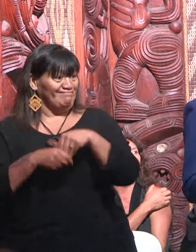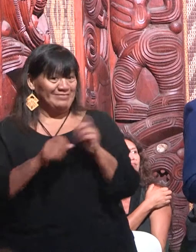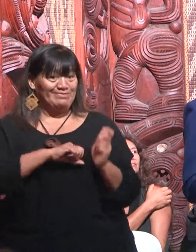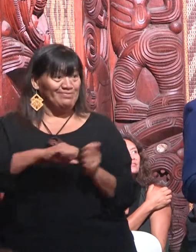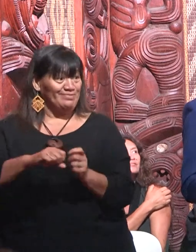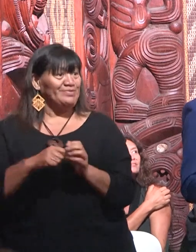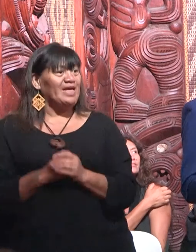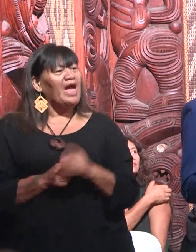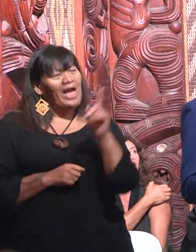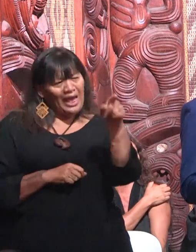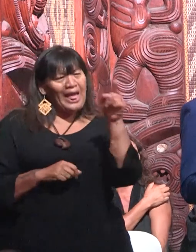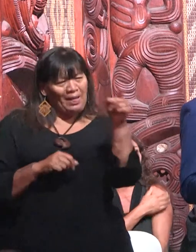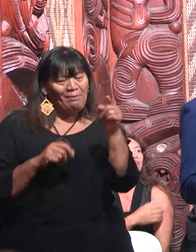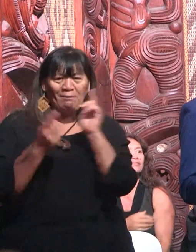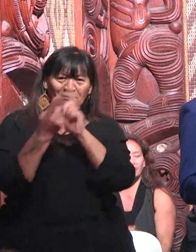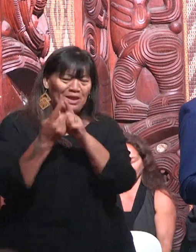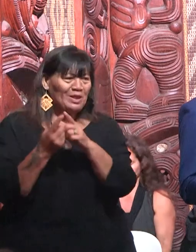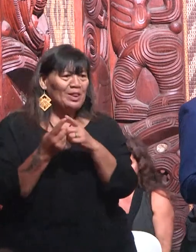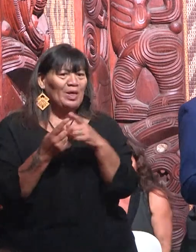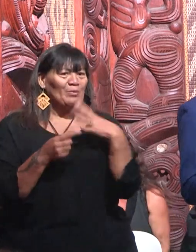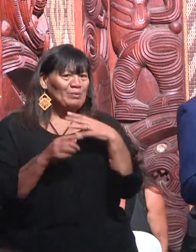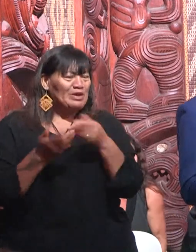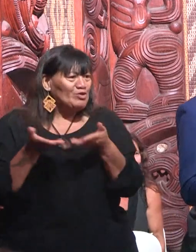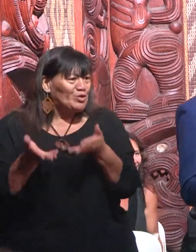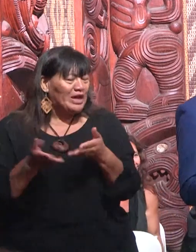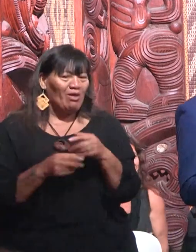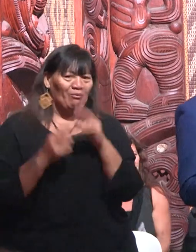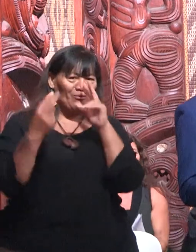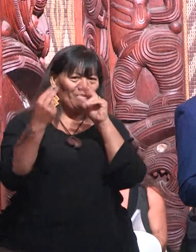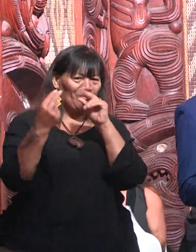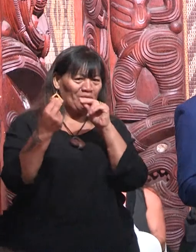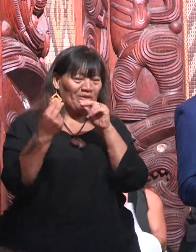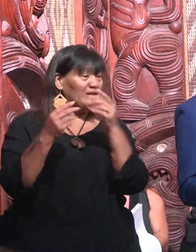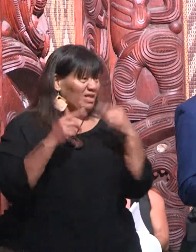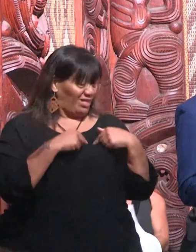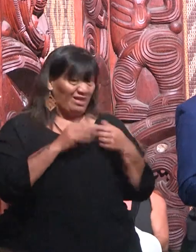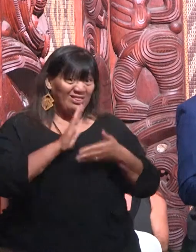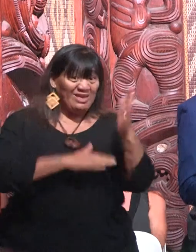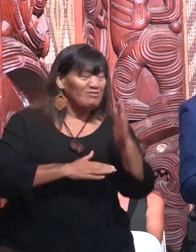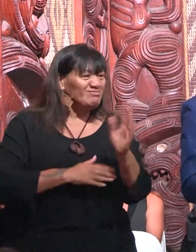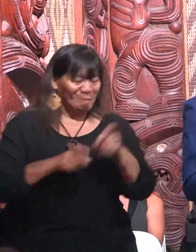He made eyes at one of the ladies who was making his meal, and he never ever left.